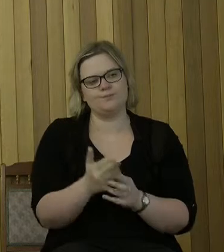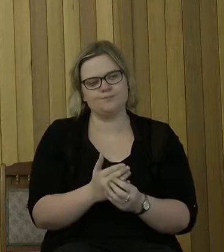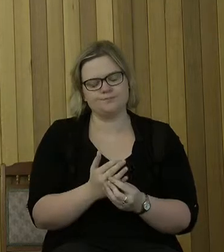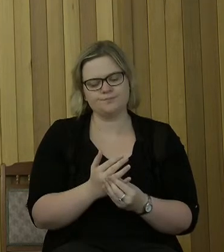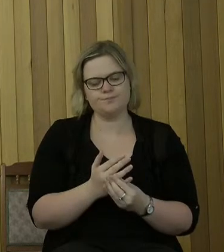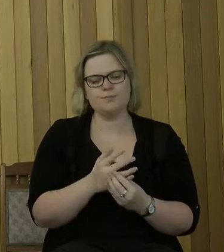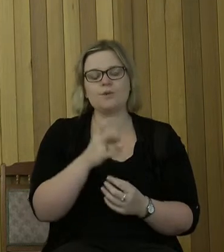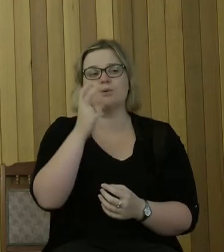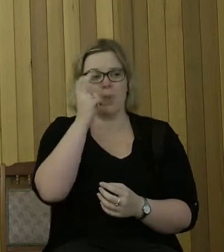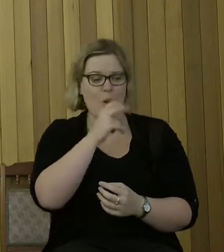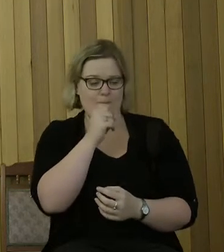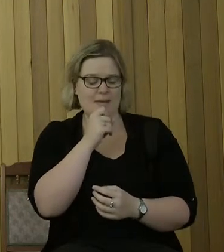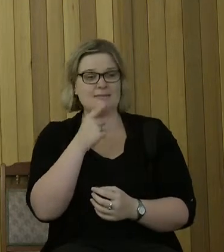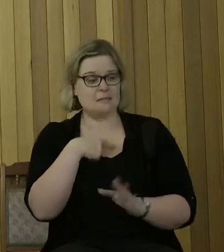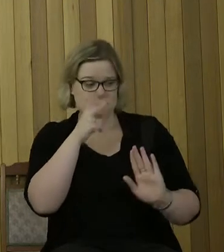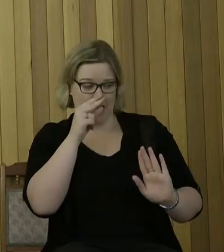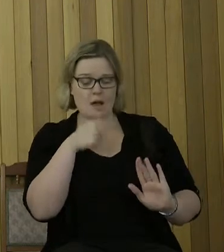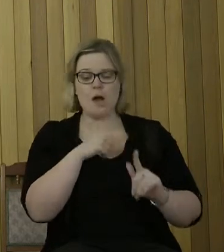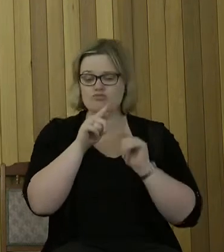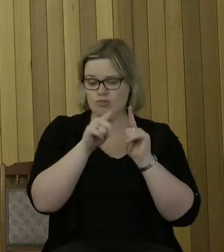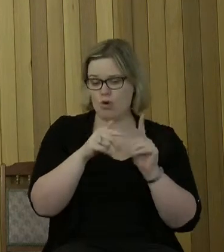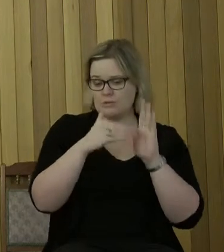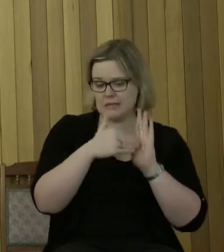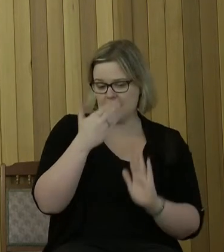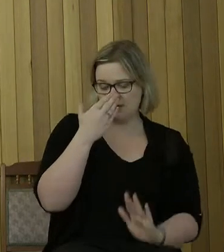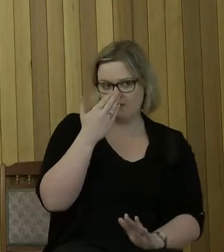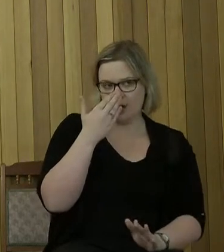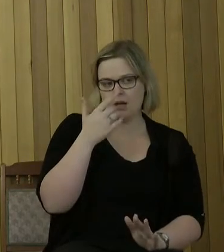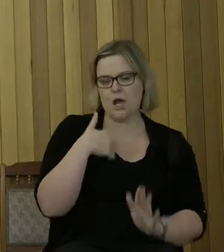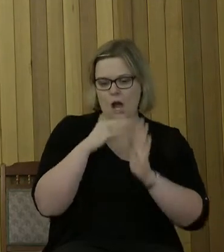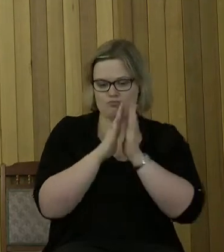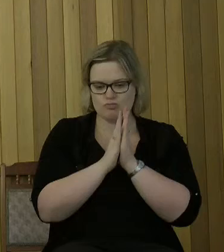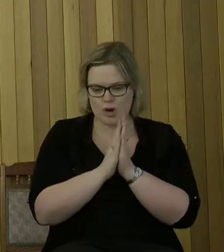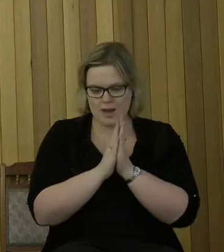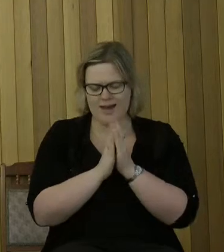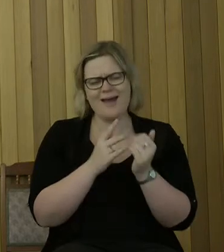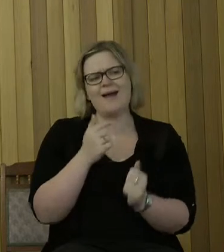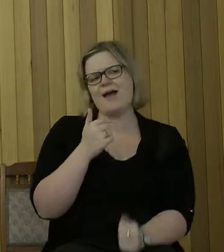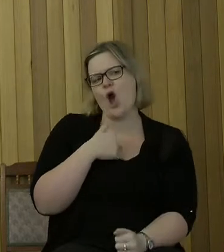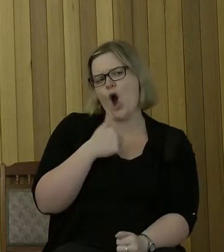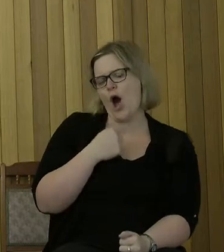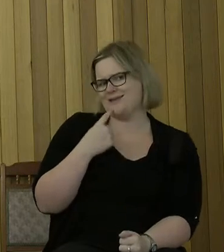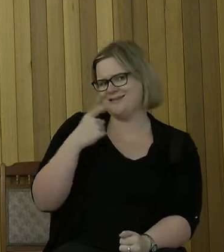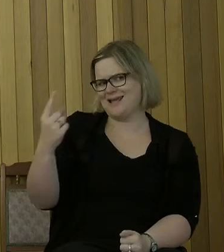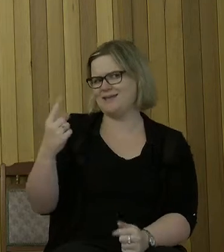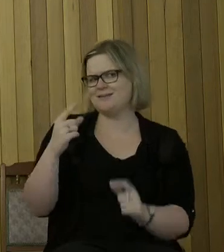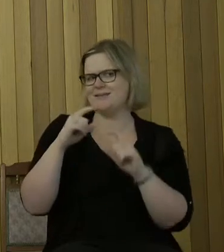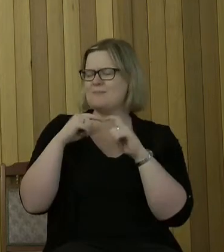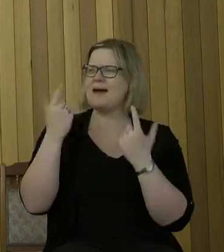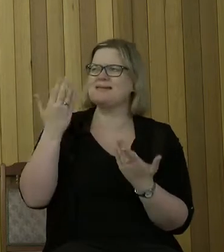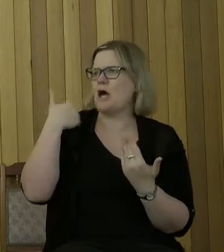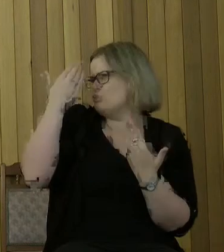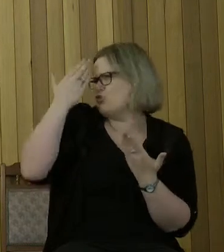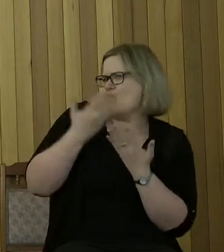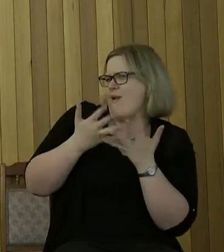And so he said, I went down the front and we had prayer. And I said to the pastor, "But Pastor, I don't